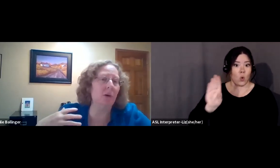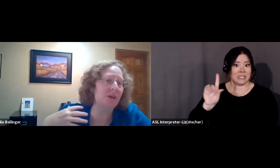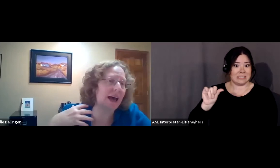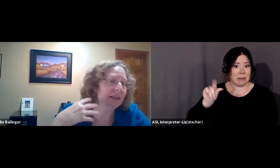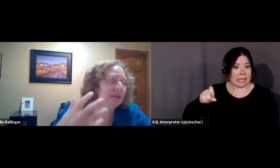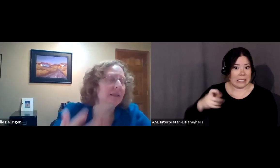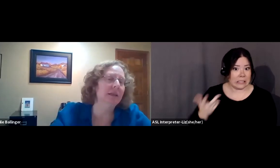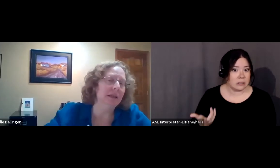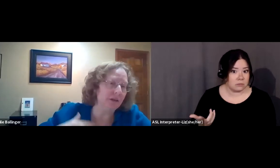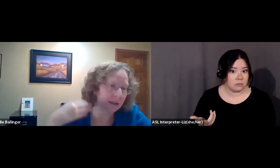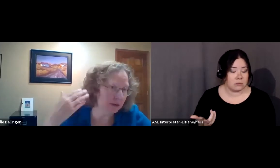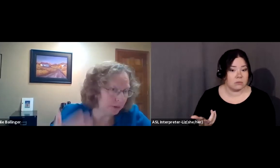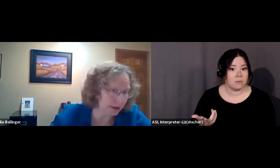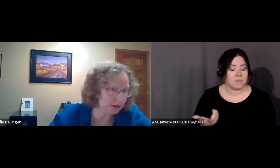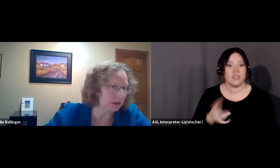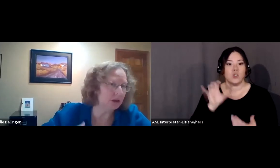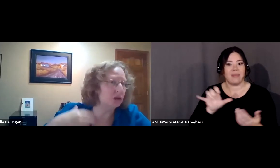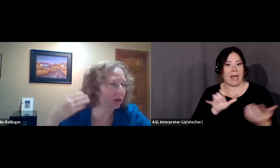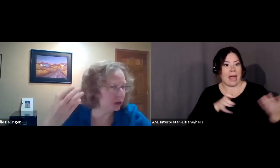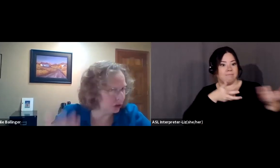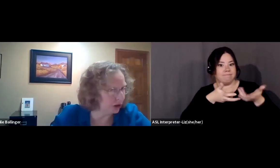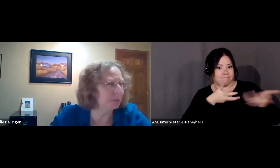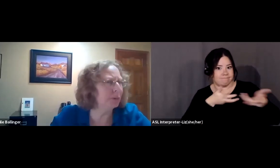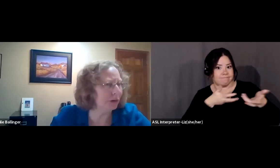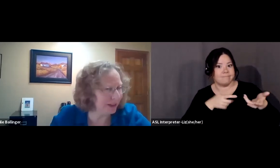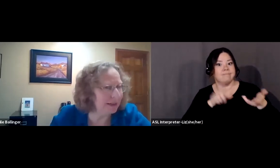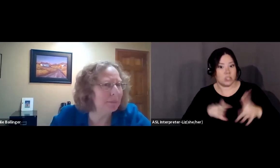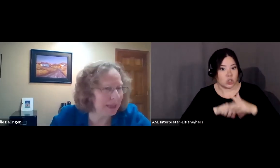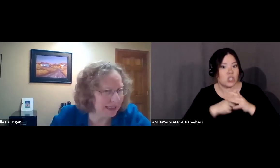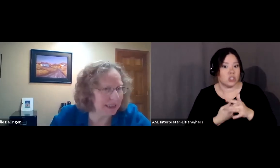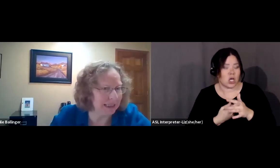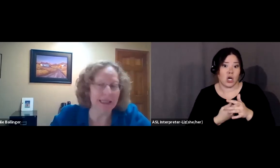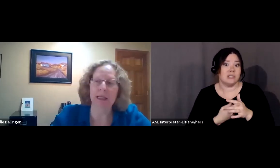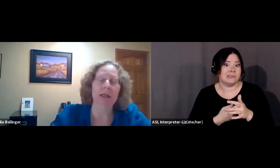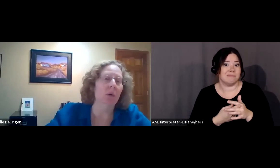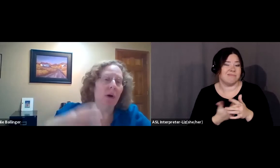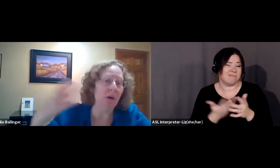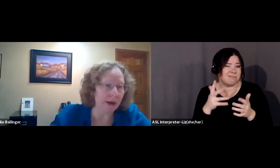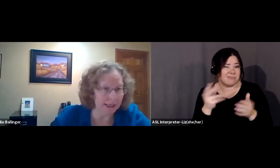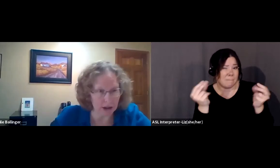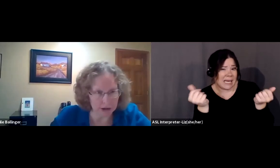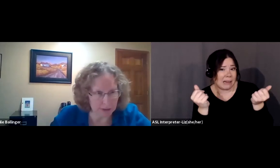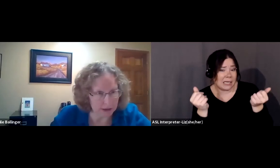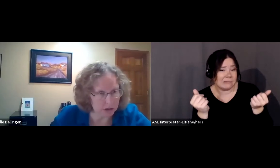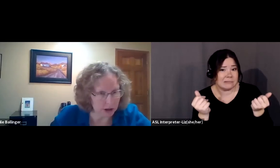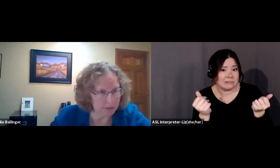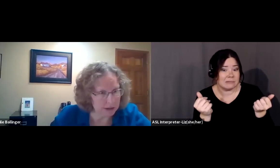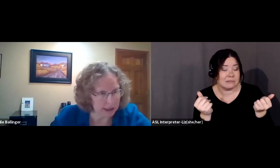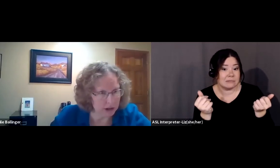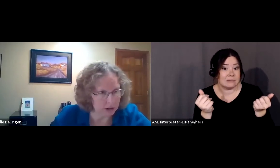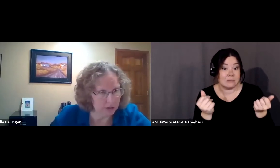And so that interactive process should start pretty immediately while waiting on the